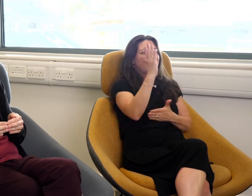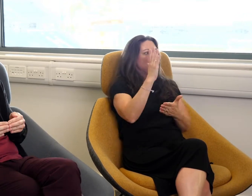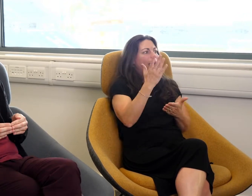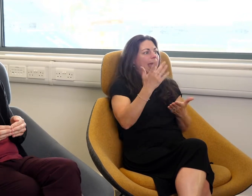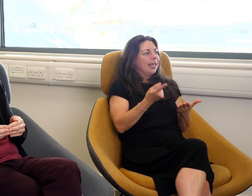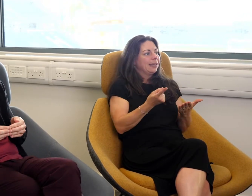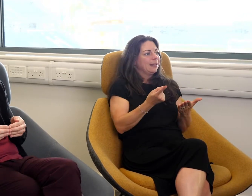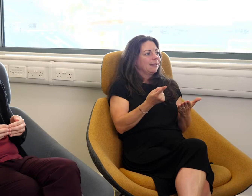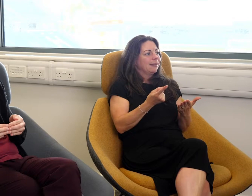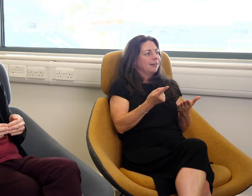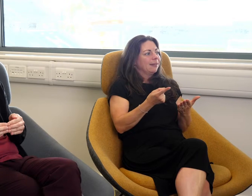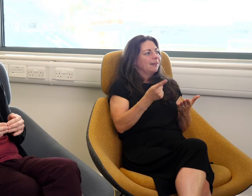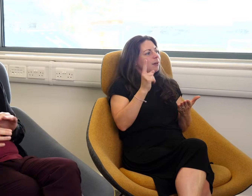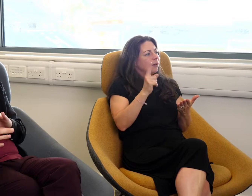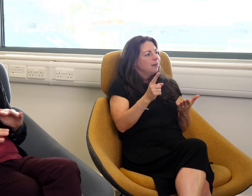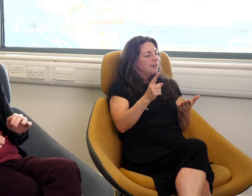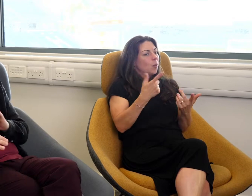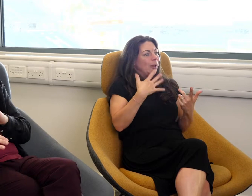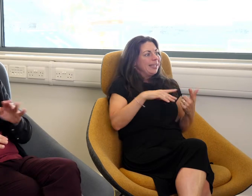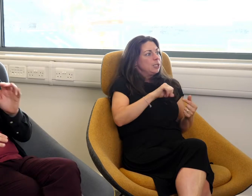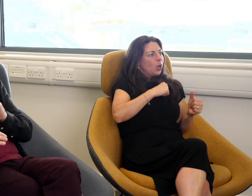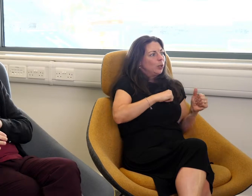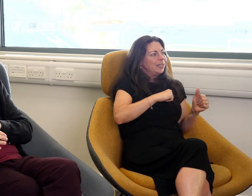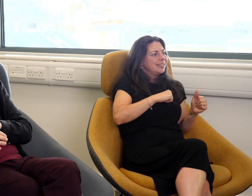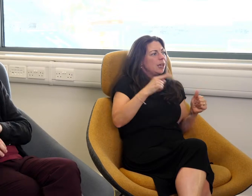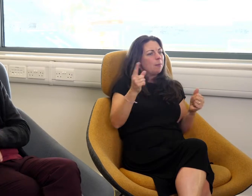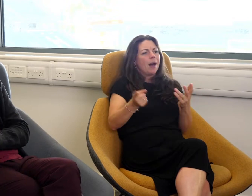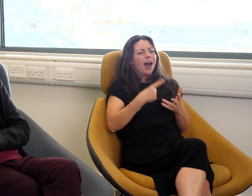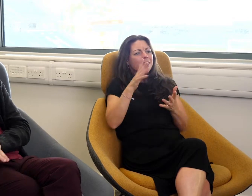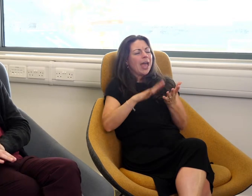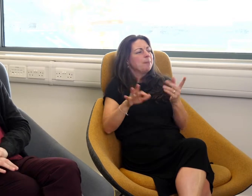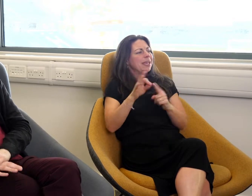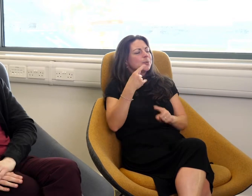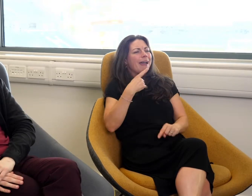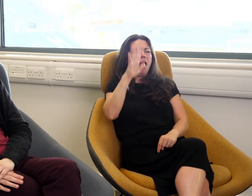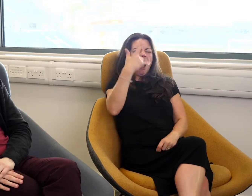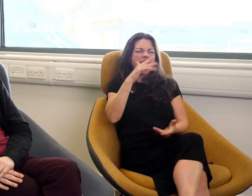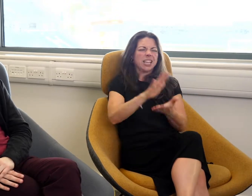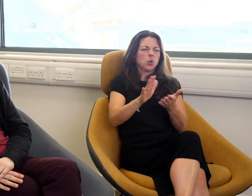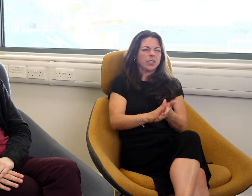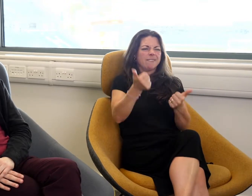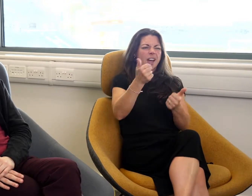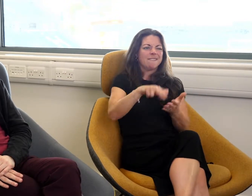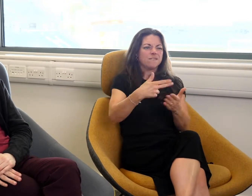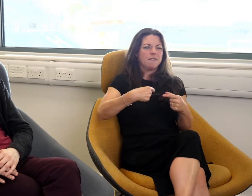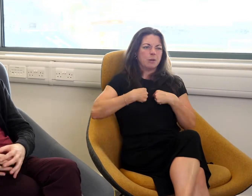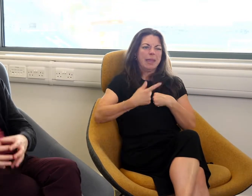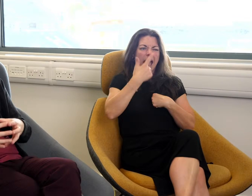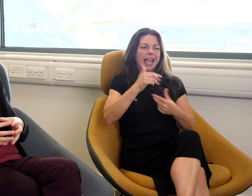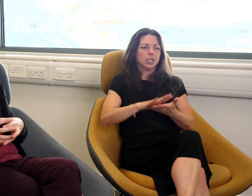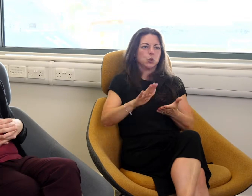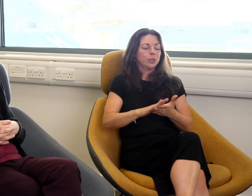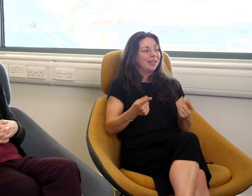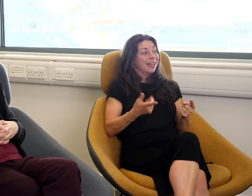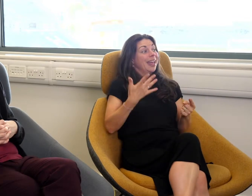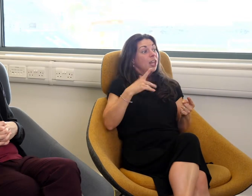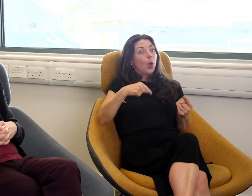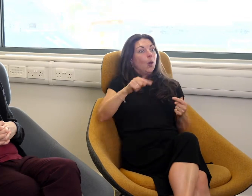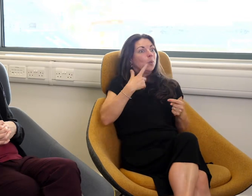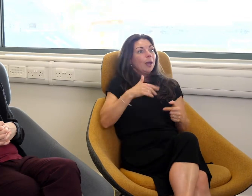other politicians who stand up and say, no, we can sort that out very easily if you just vote for us. And people sometimes want to believe that, understandably.